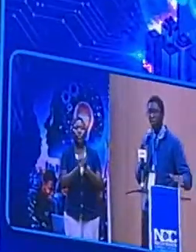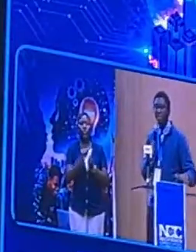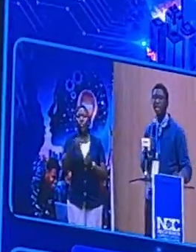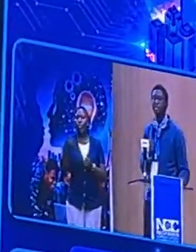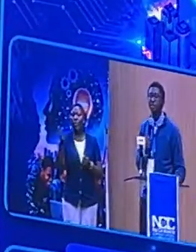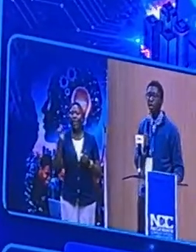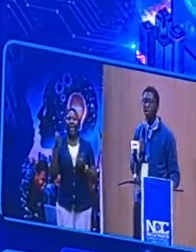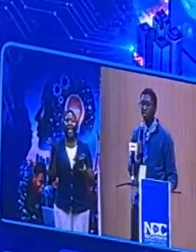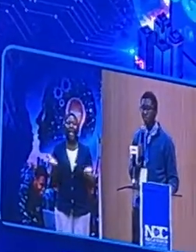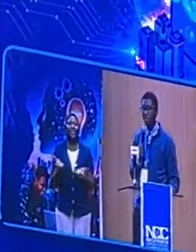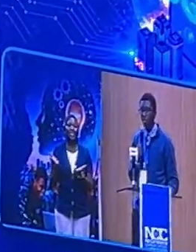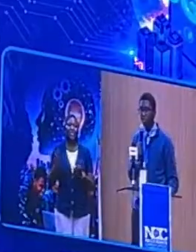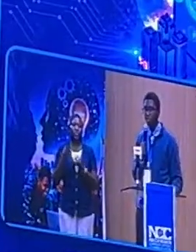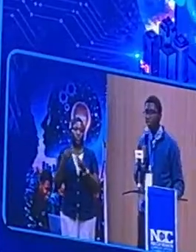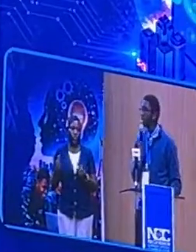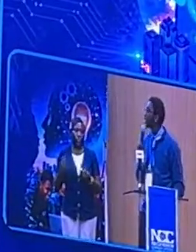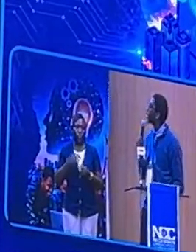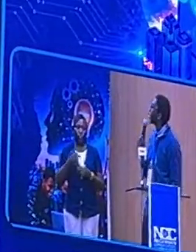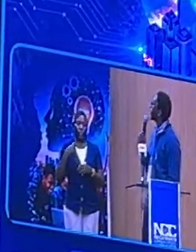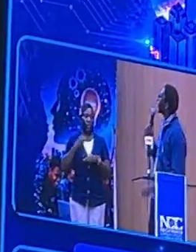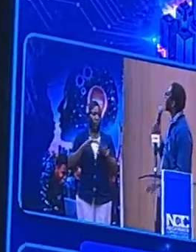to a one-size-fits-all approach.